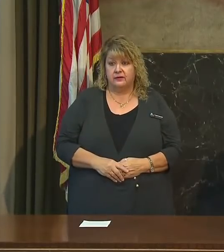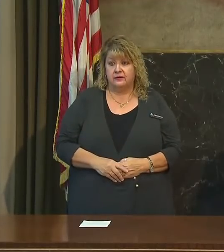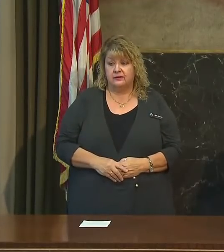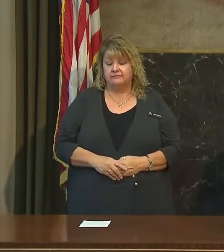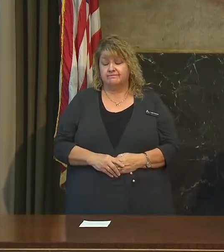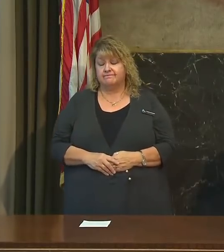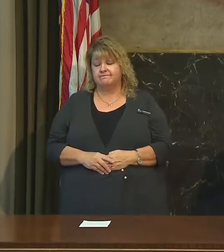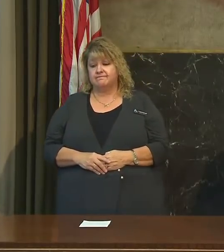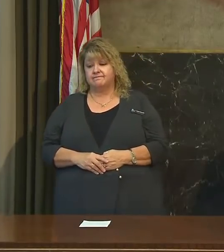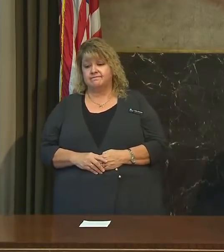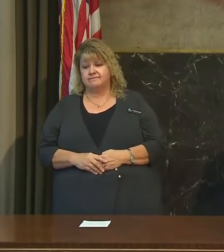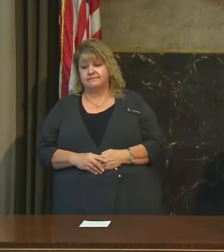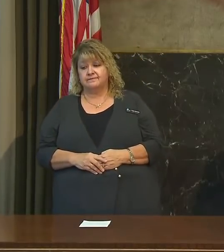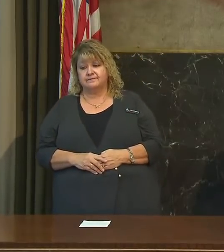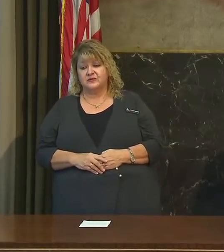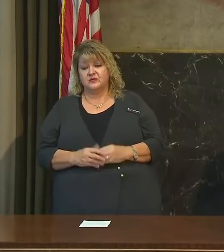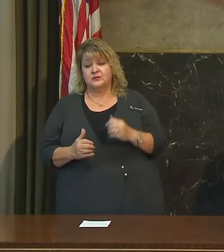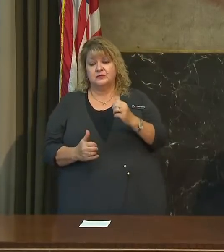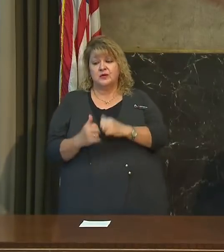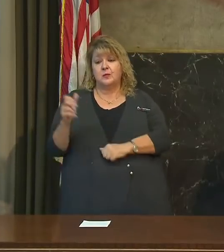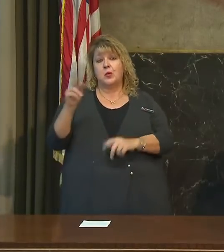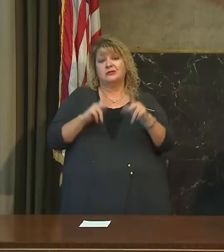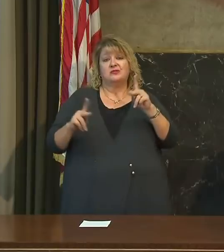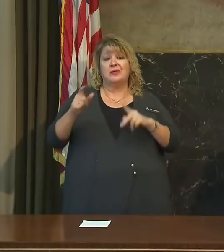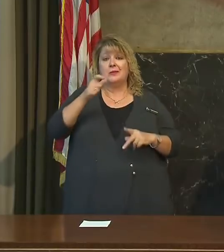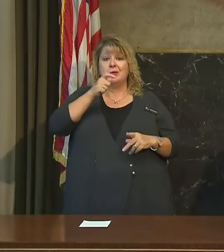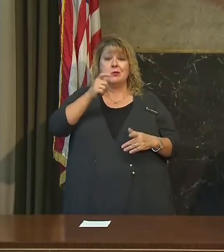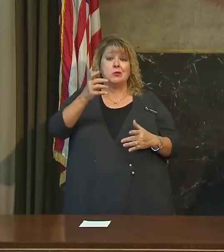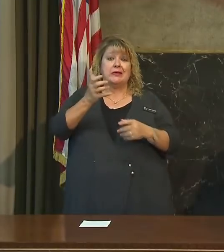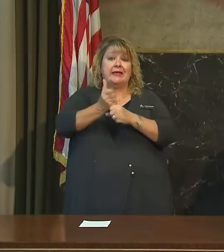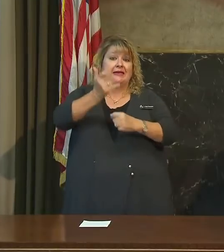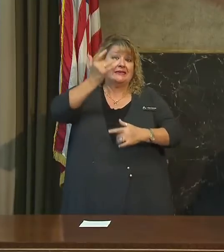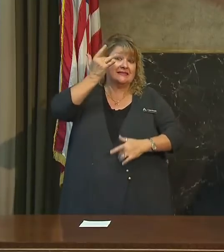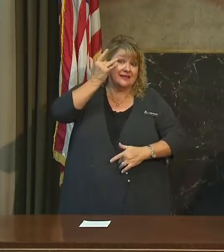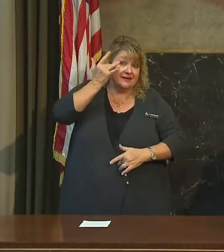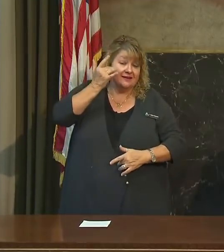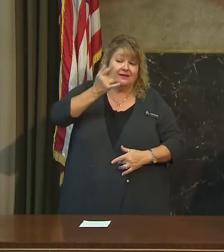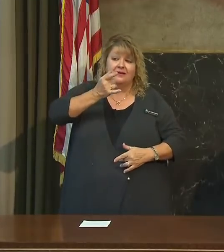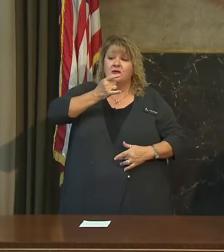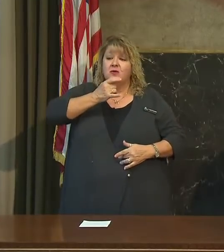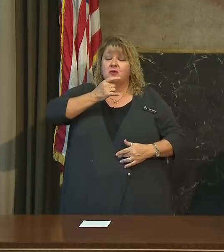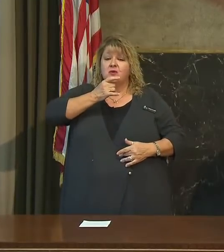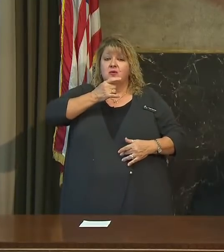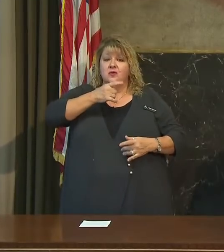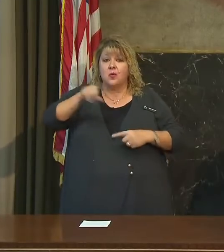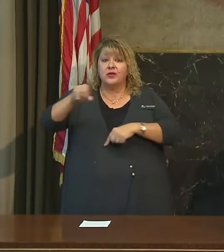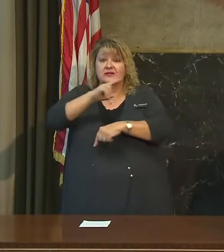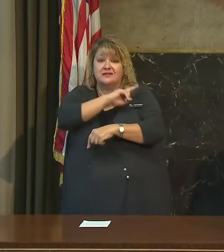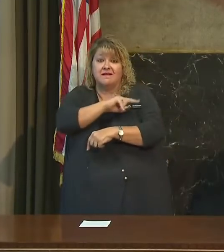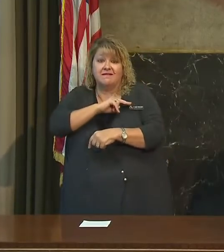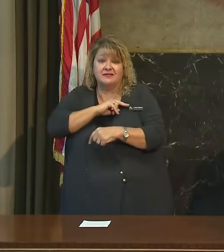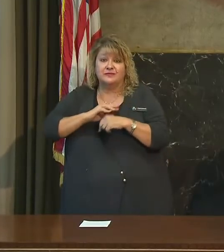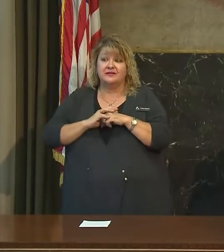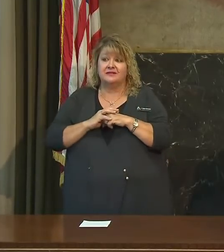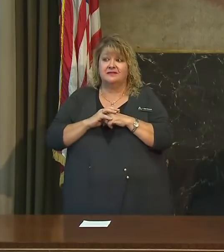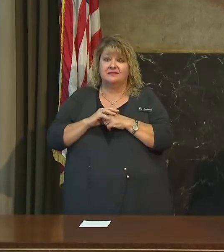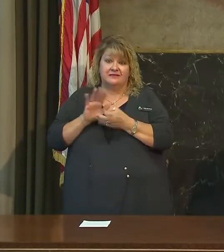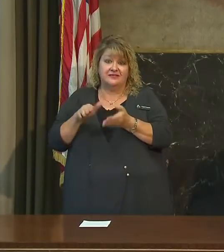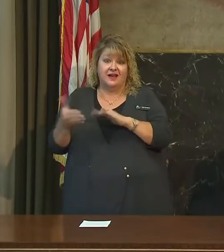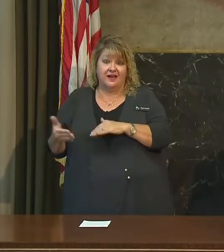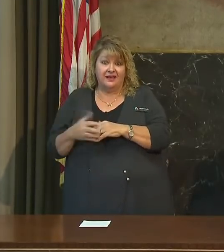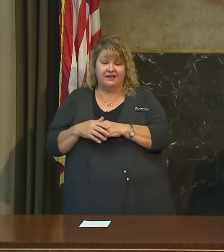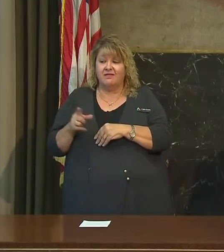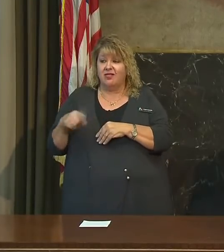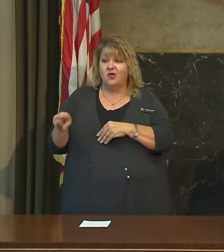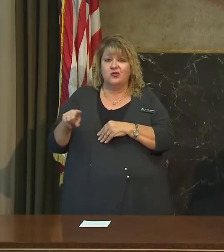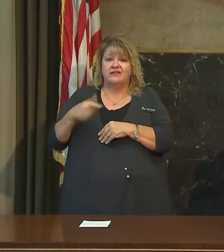The overwhelming majority of those who are getting sick, going into the hospital and dying from COVID today, are unvaccinated.